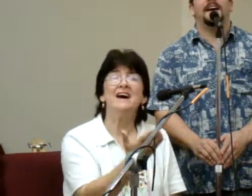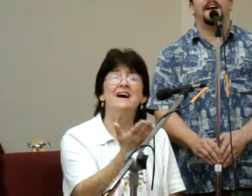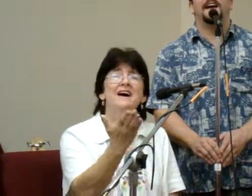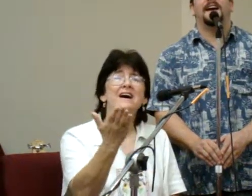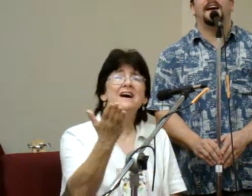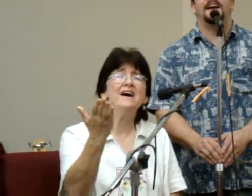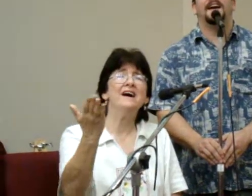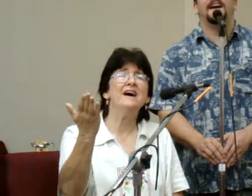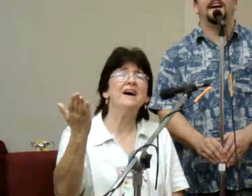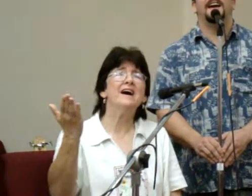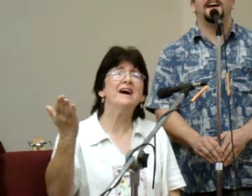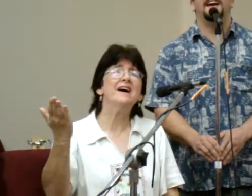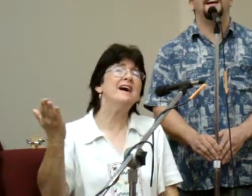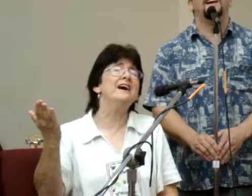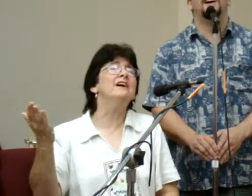air.